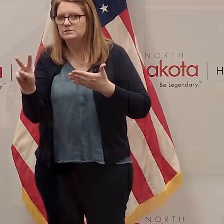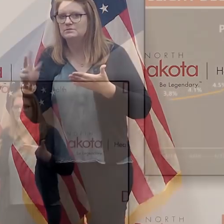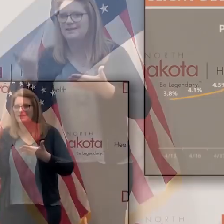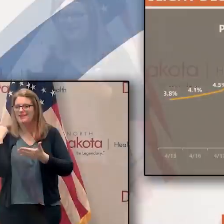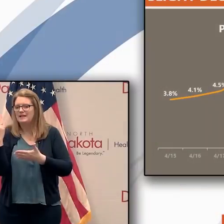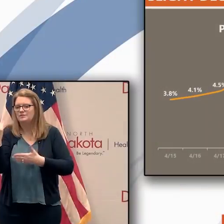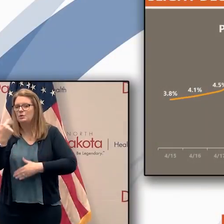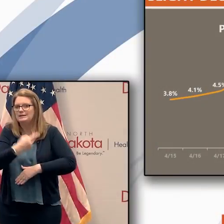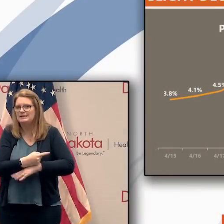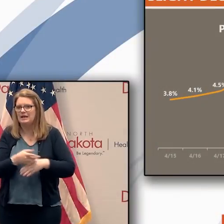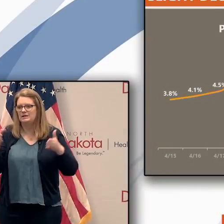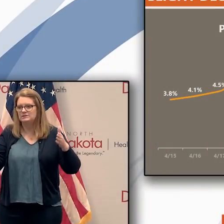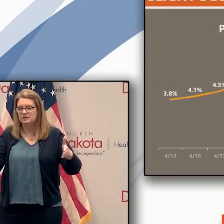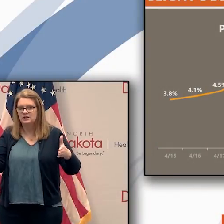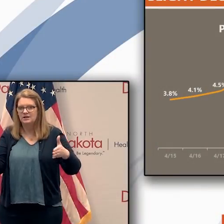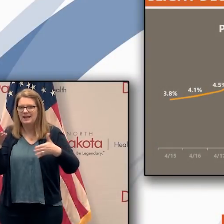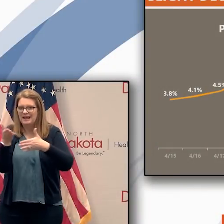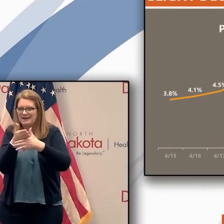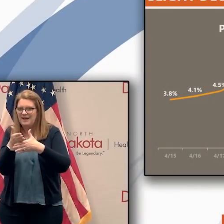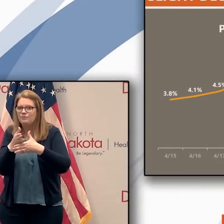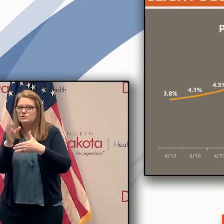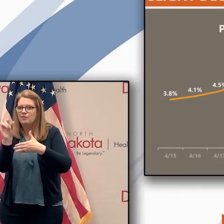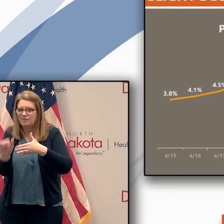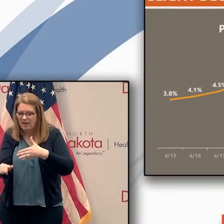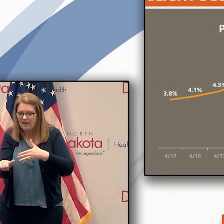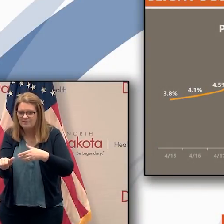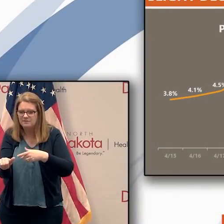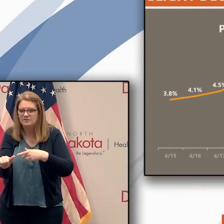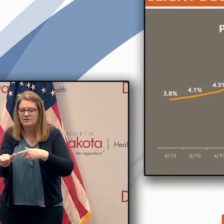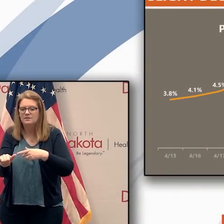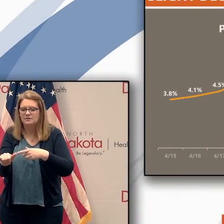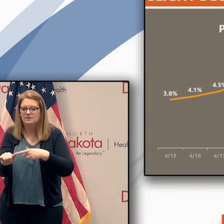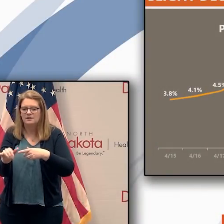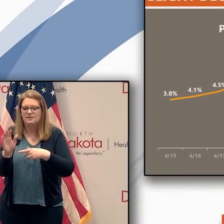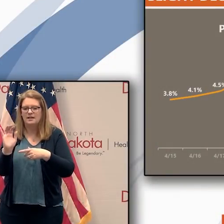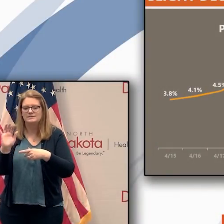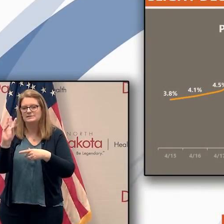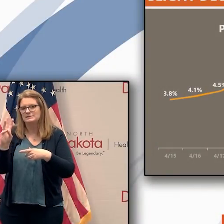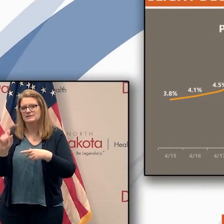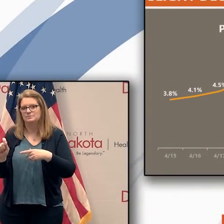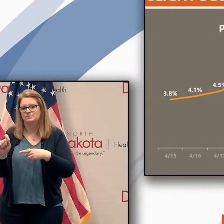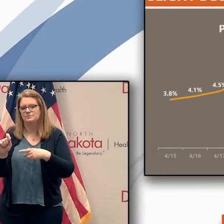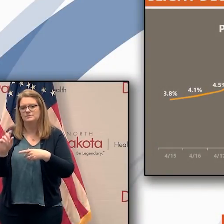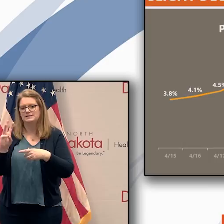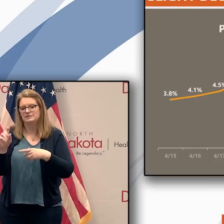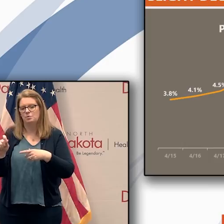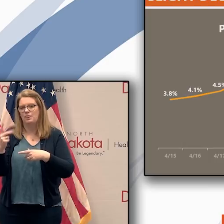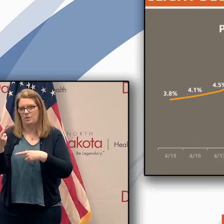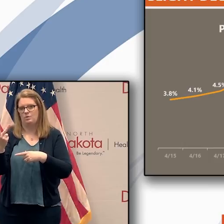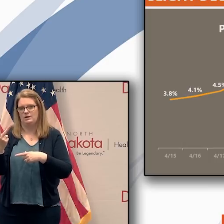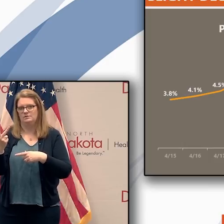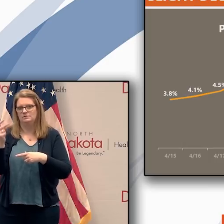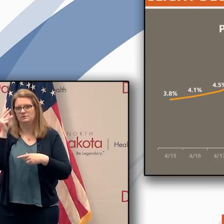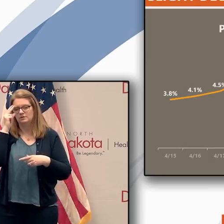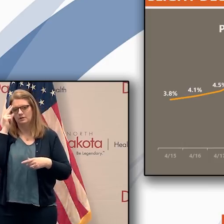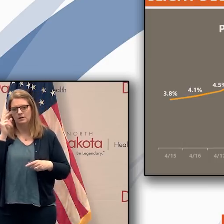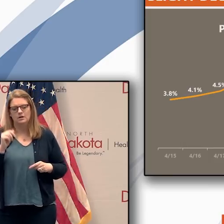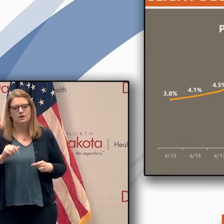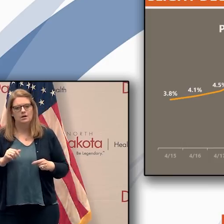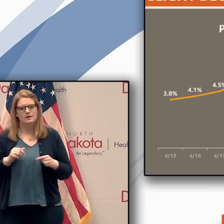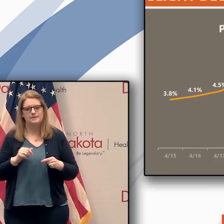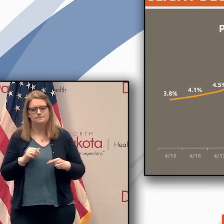days and calculate the number of positives in that time frame. That's at 6.3%, and